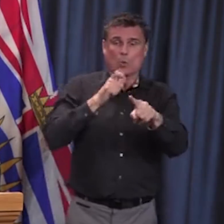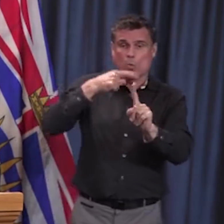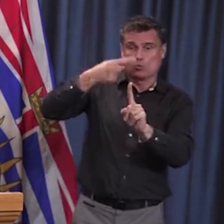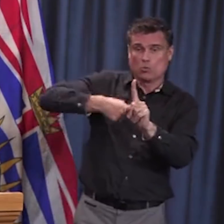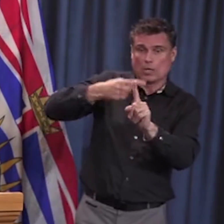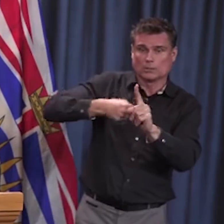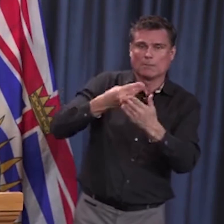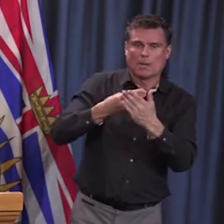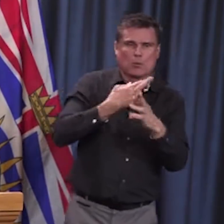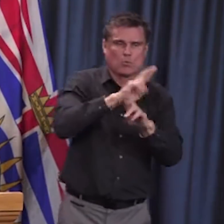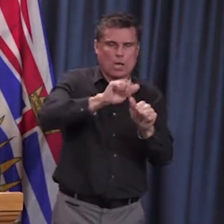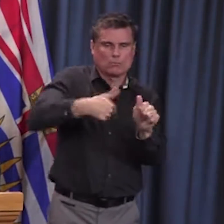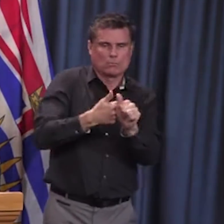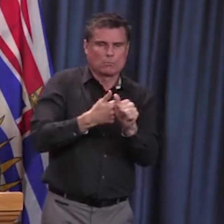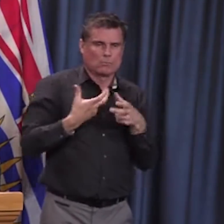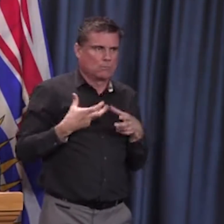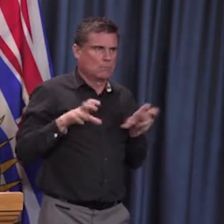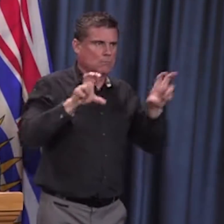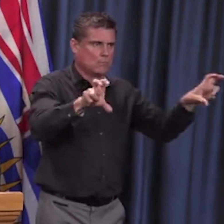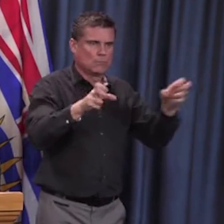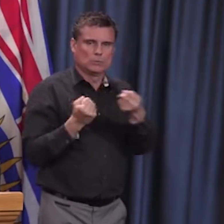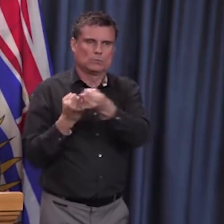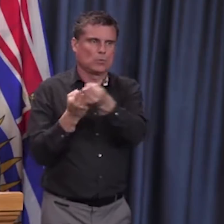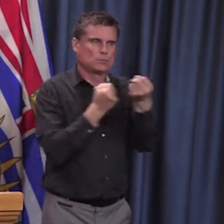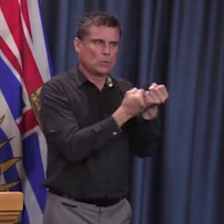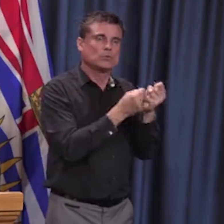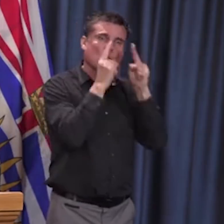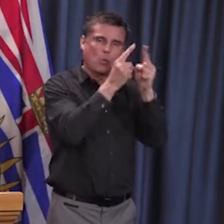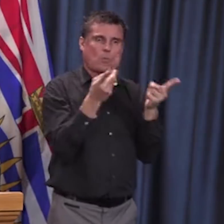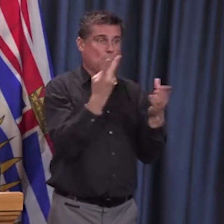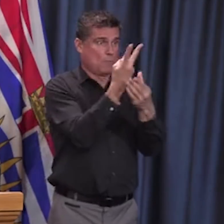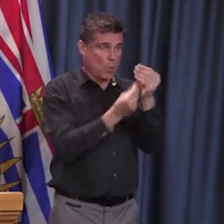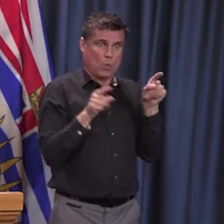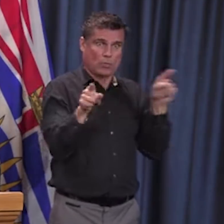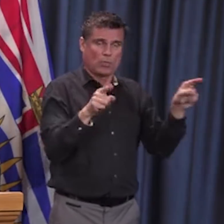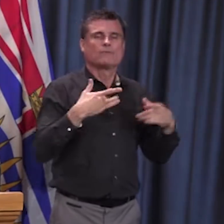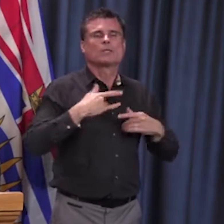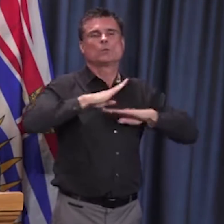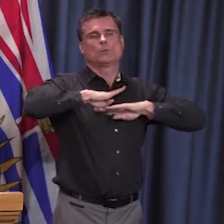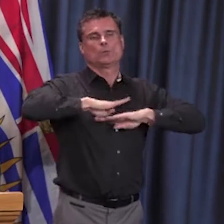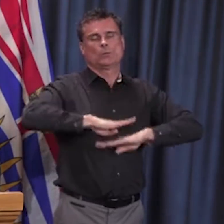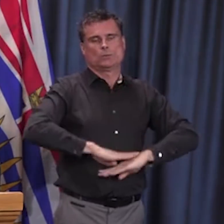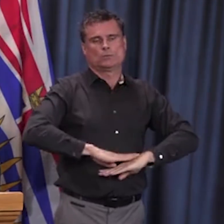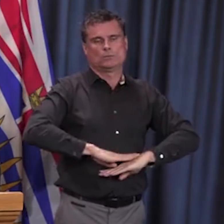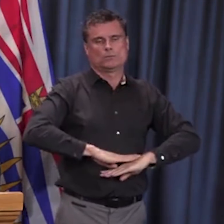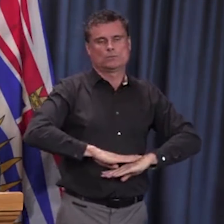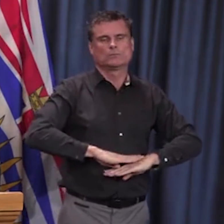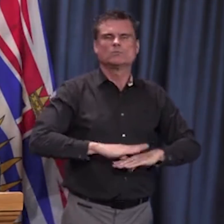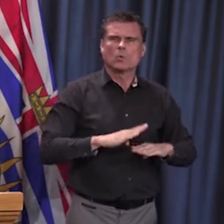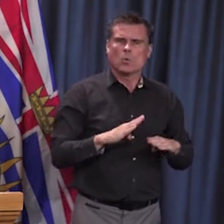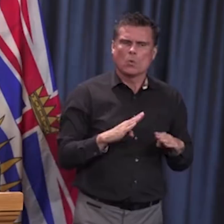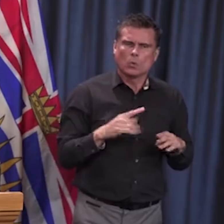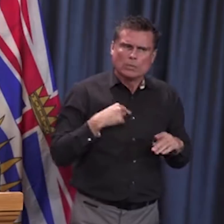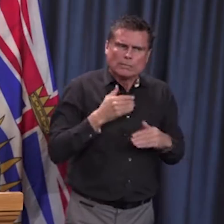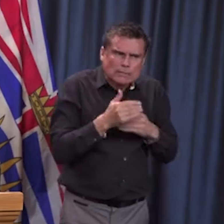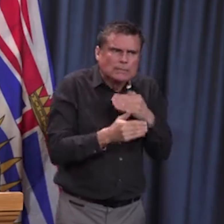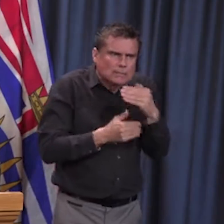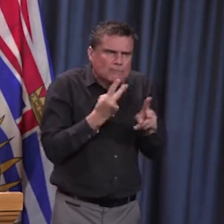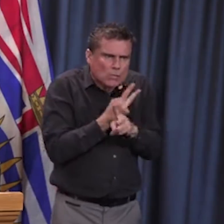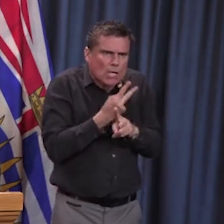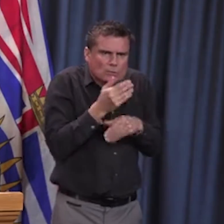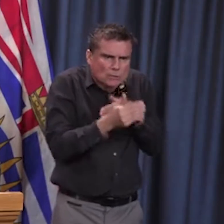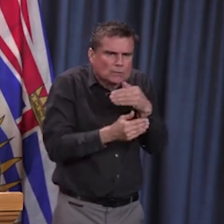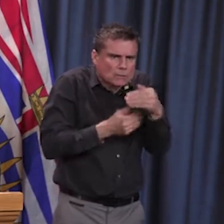trying to make sure that this is seamless, but as I said, that we're building these programs as we go, and we're taking best practices. We're